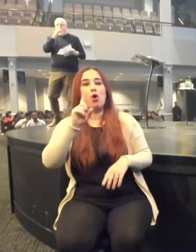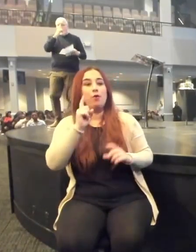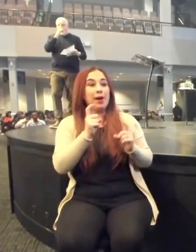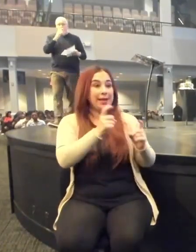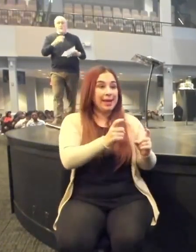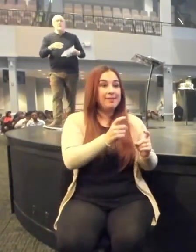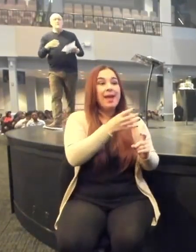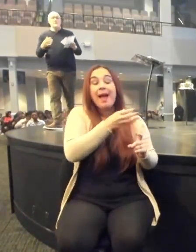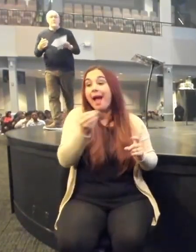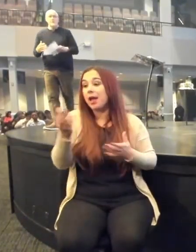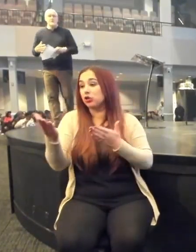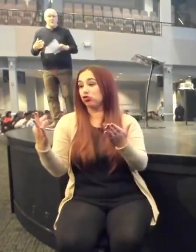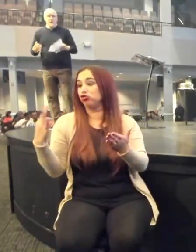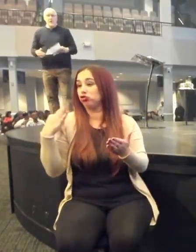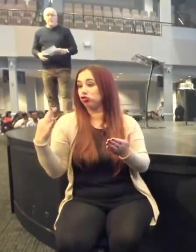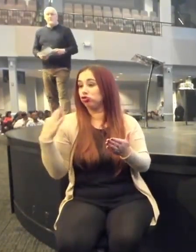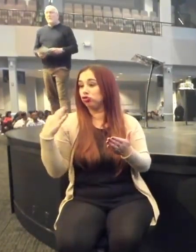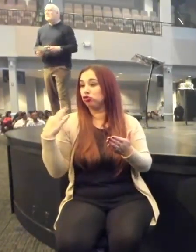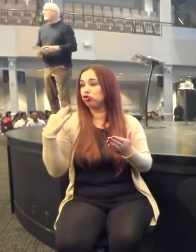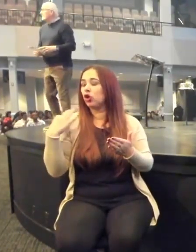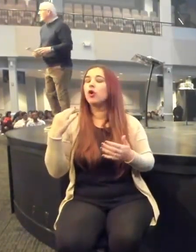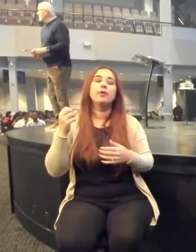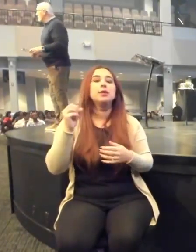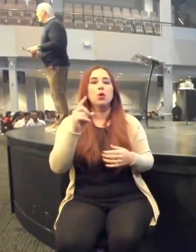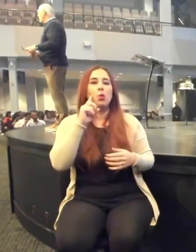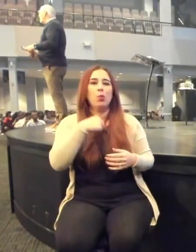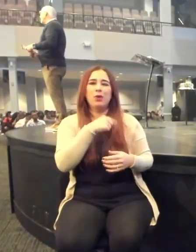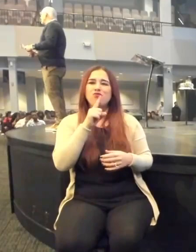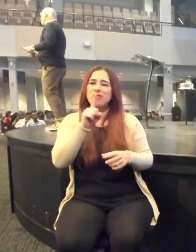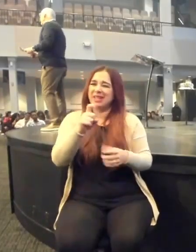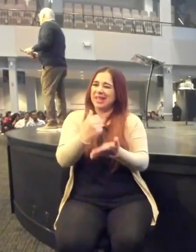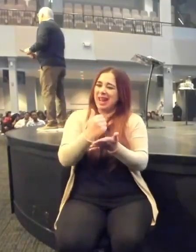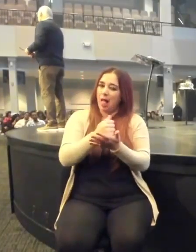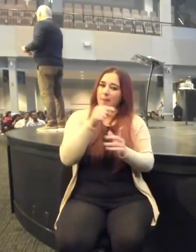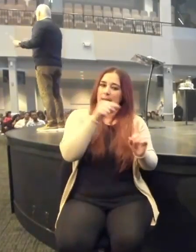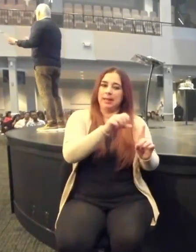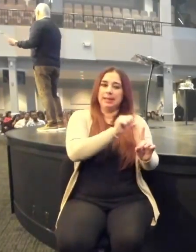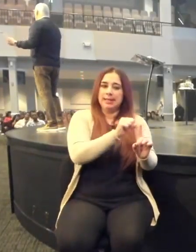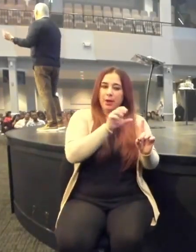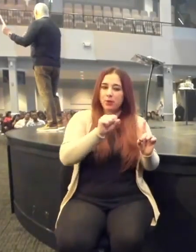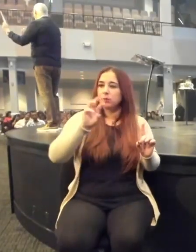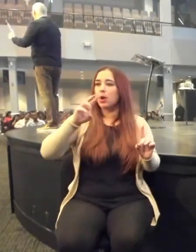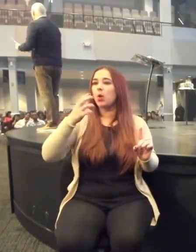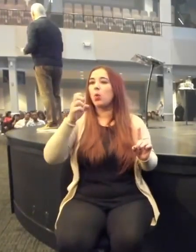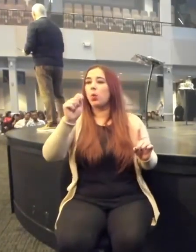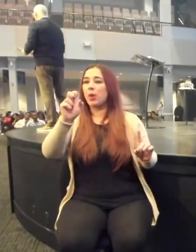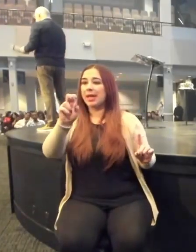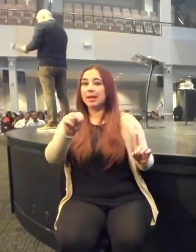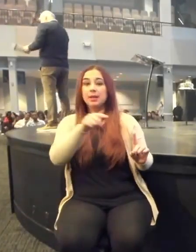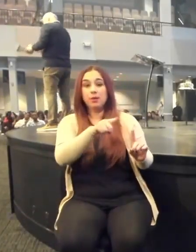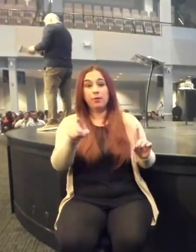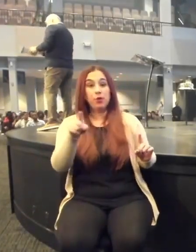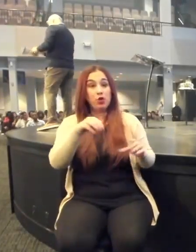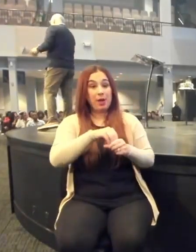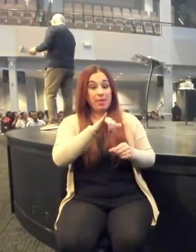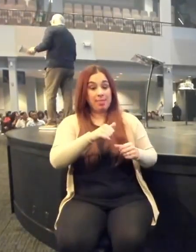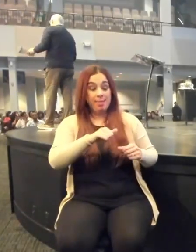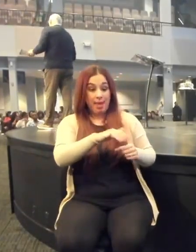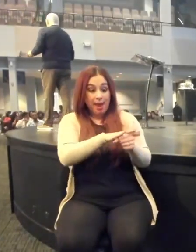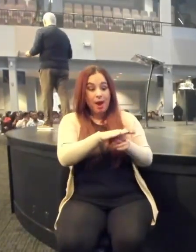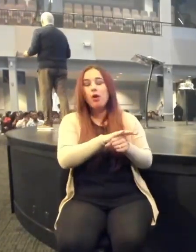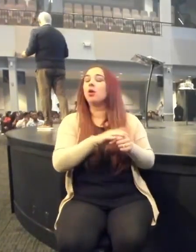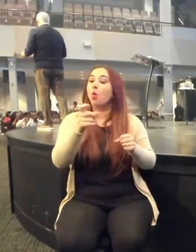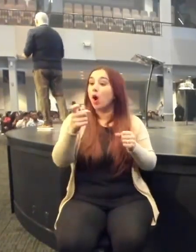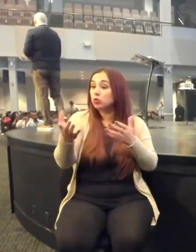serving. We could use some additional help, especially in Silver Spring and Wheaton. If you're in that area and we'd like to serve, go to that little